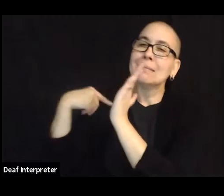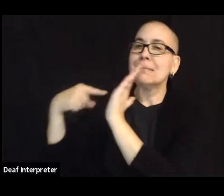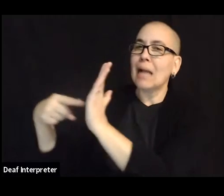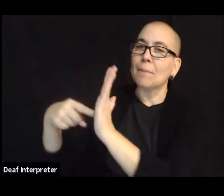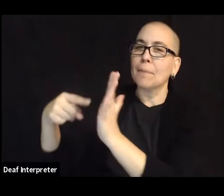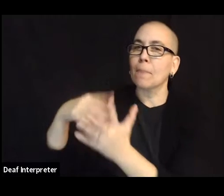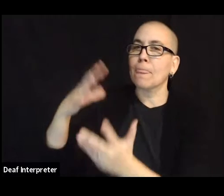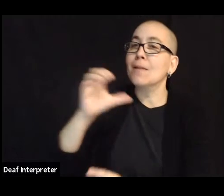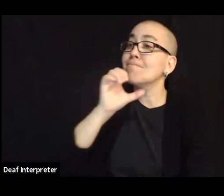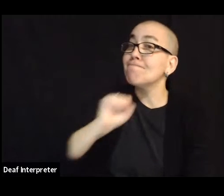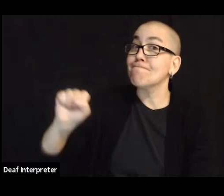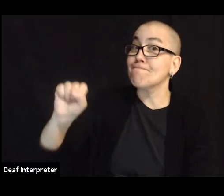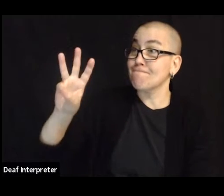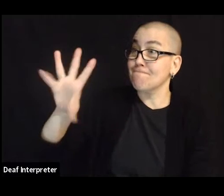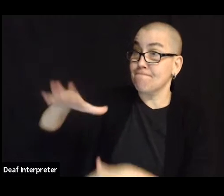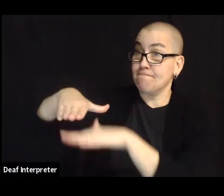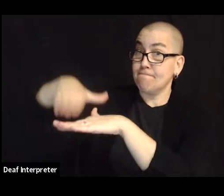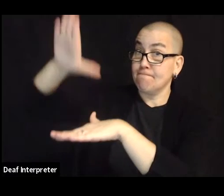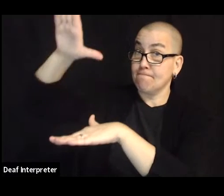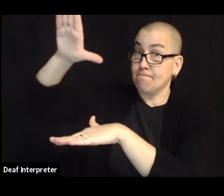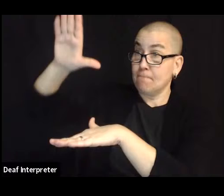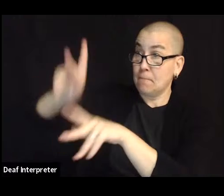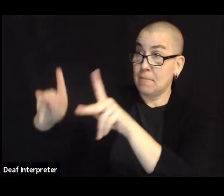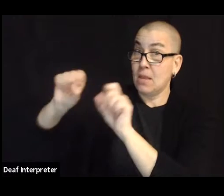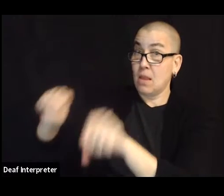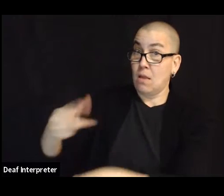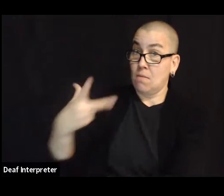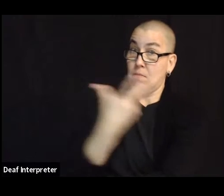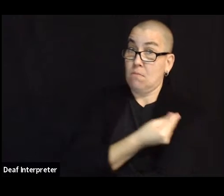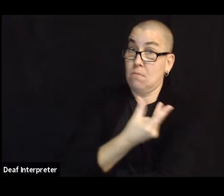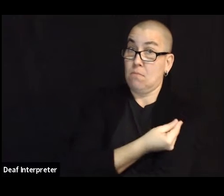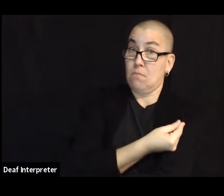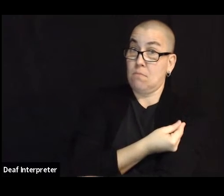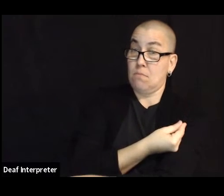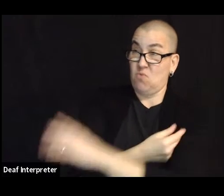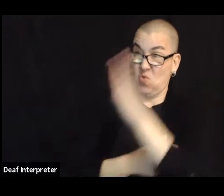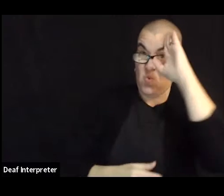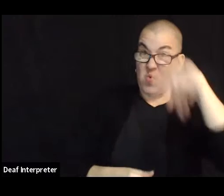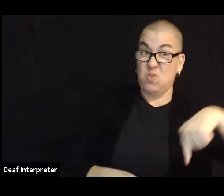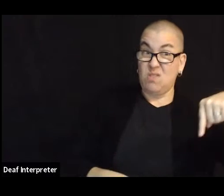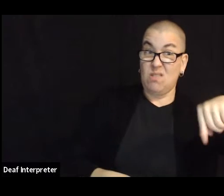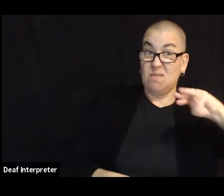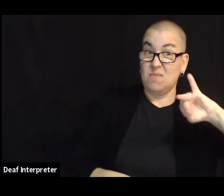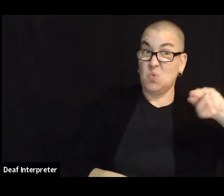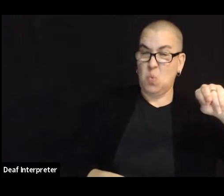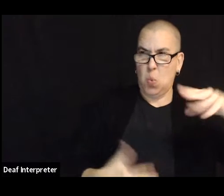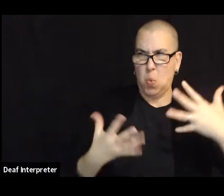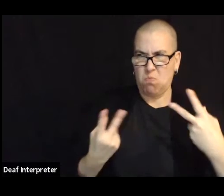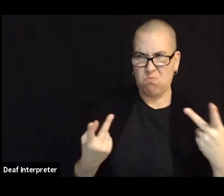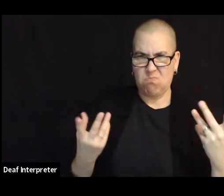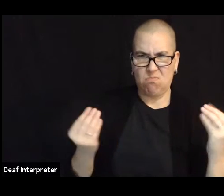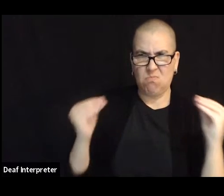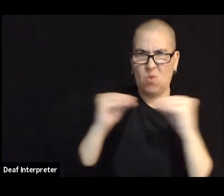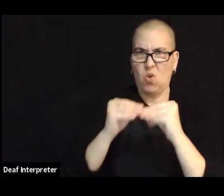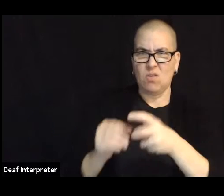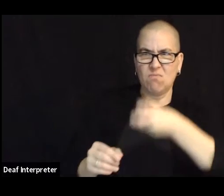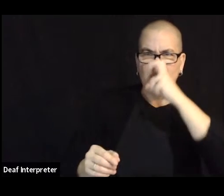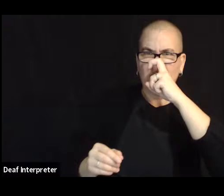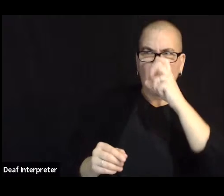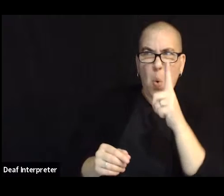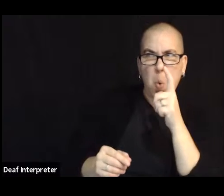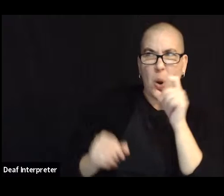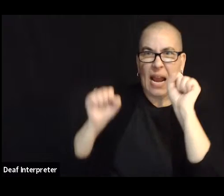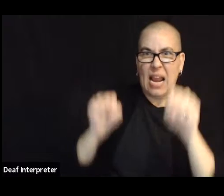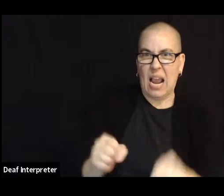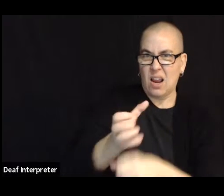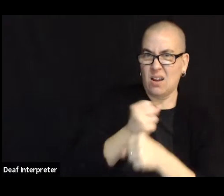Minnesota, which has tighter restrictions than some states on who can get the vaccine at first, has that been an issue at all? Like we've seen in other states